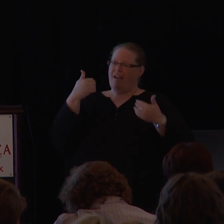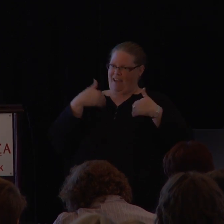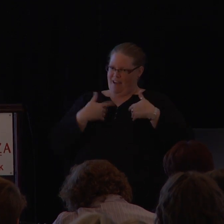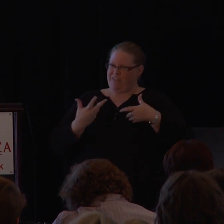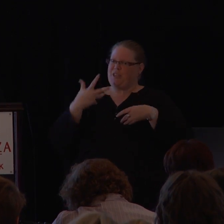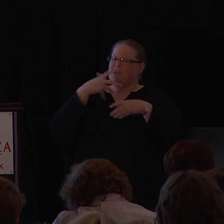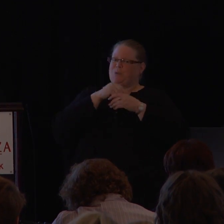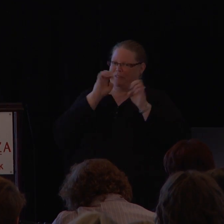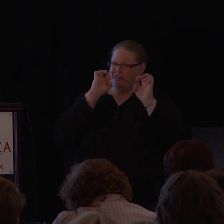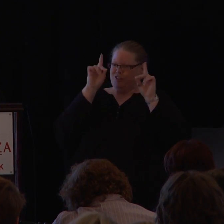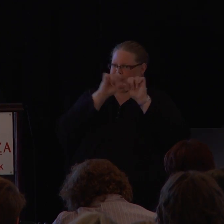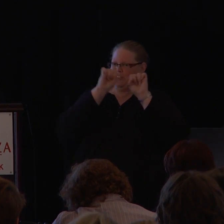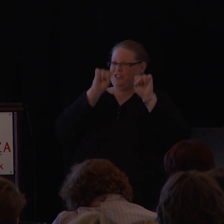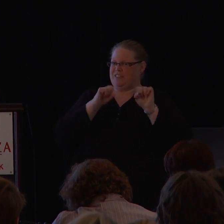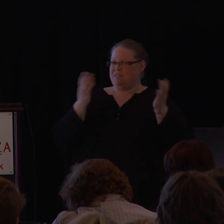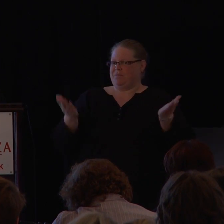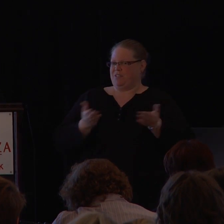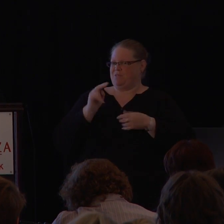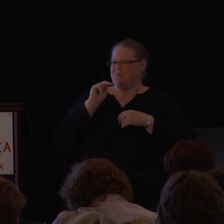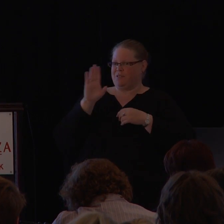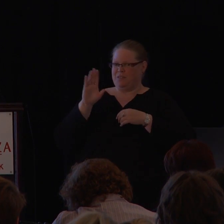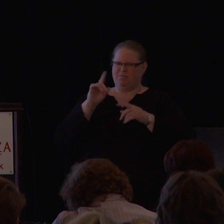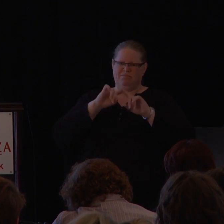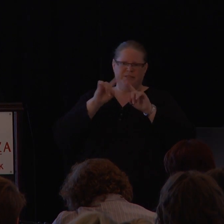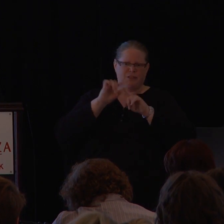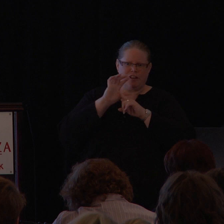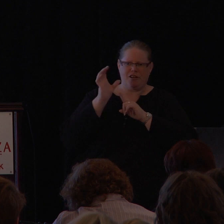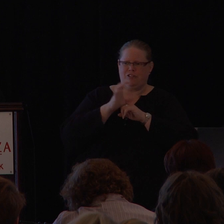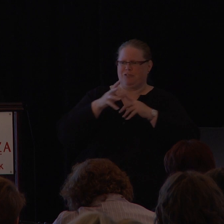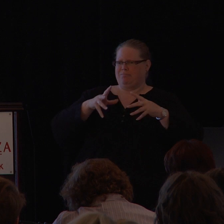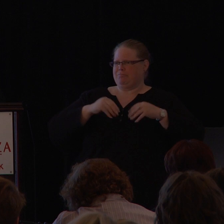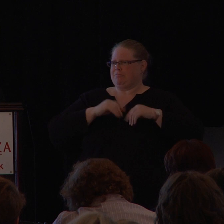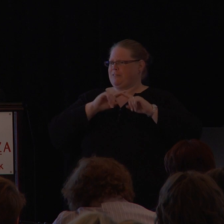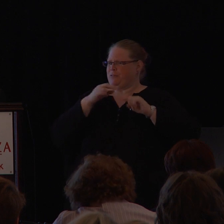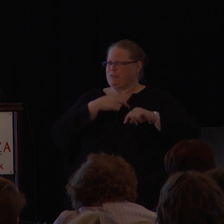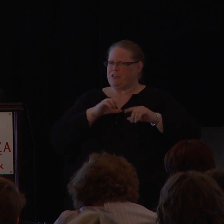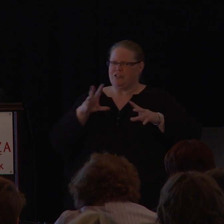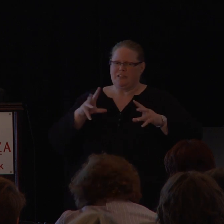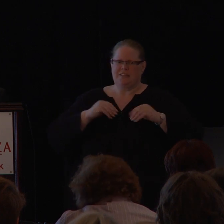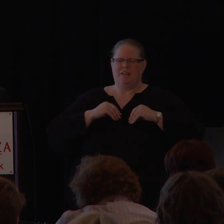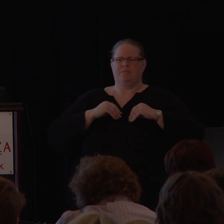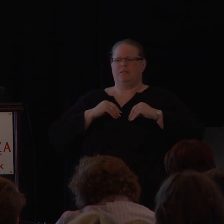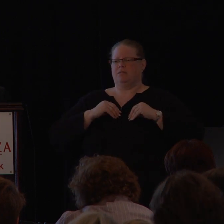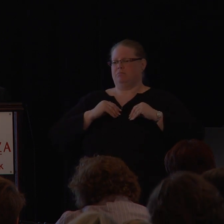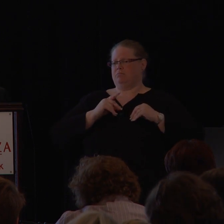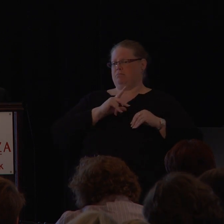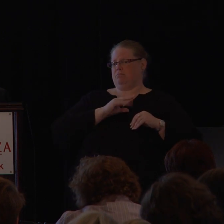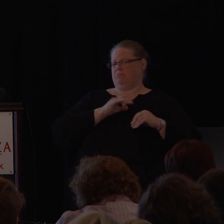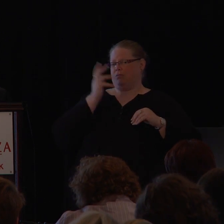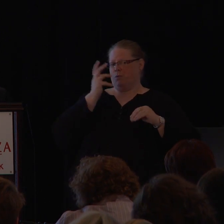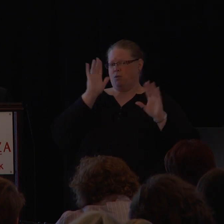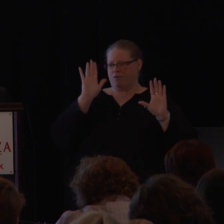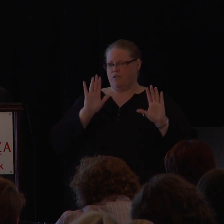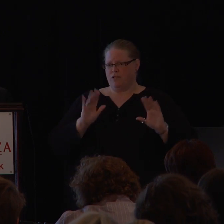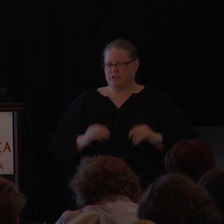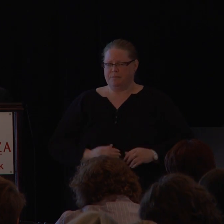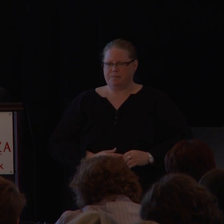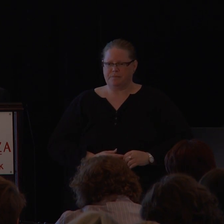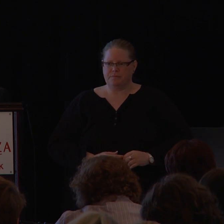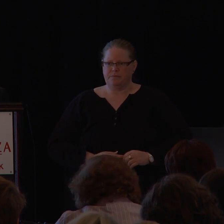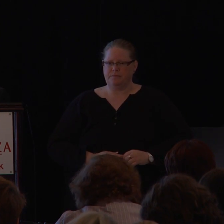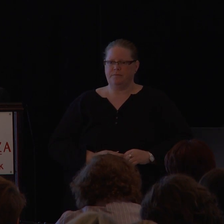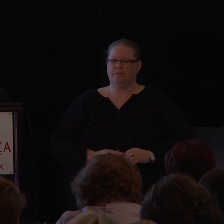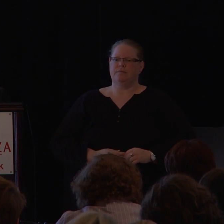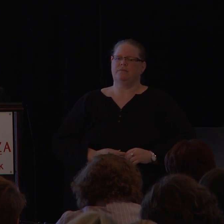where culture and religion and all kinds of differences are reasonably accommodated is a real plus. And the second point in this second